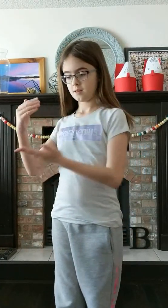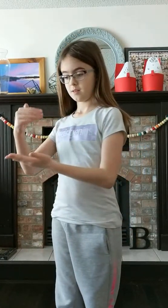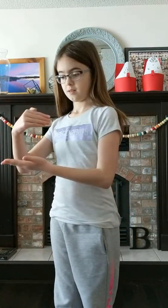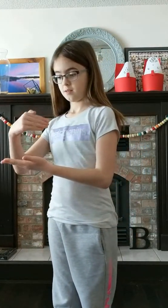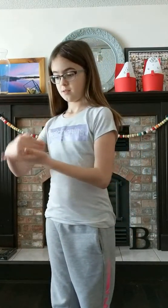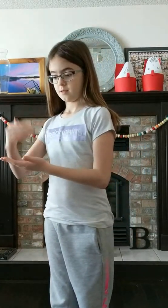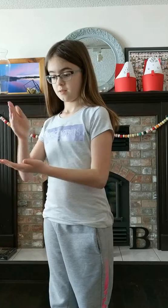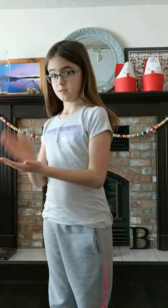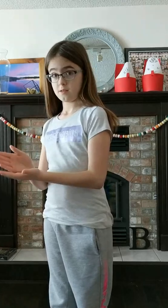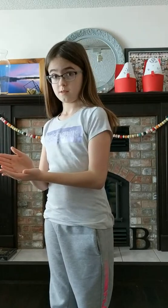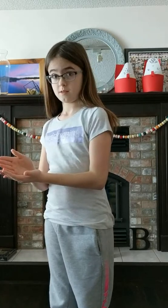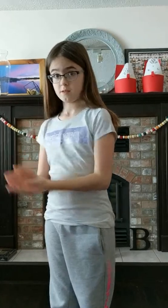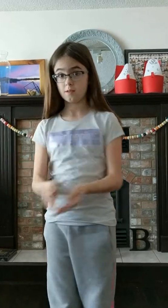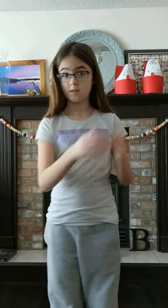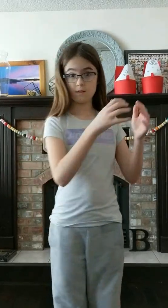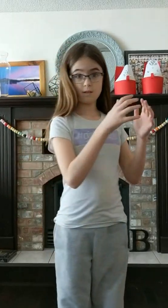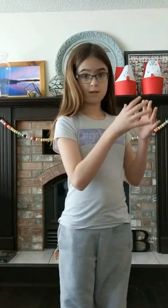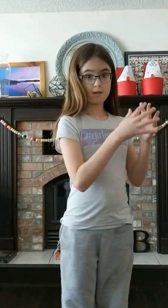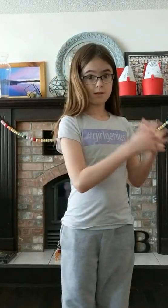Are you 10 years old?